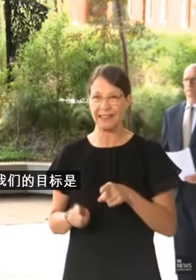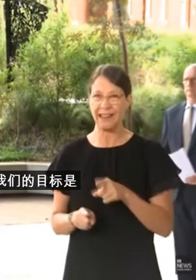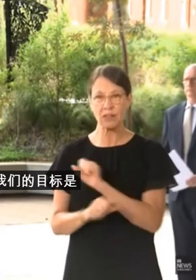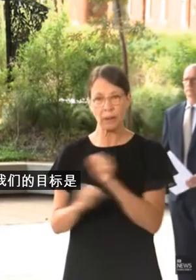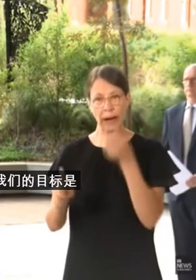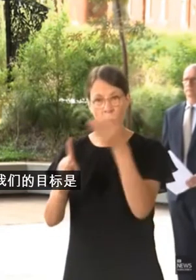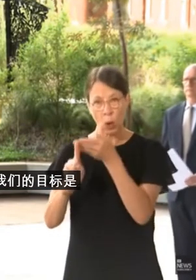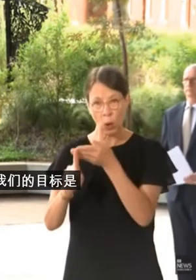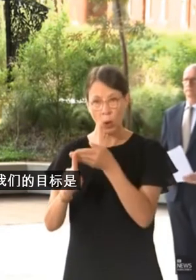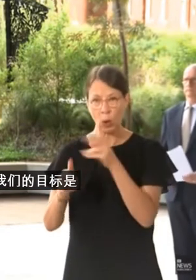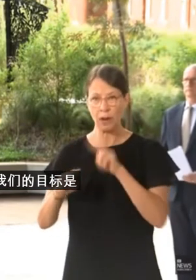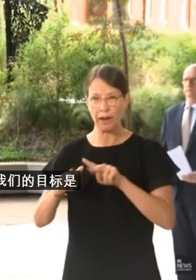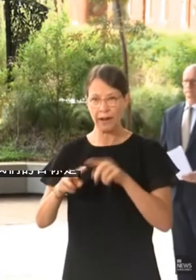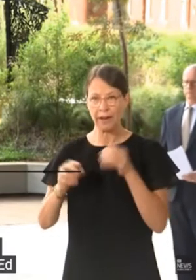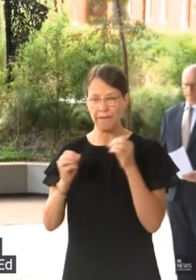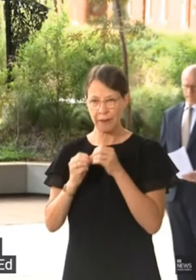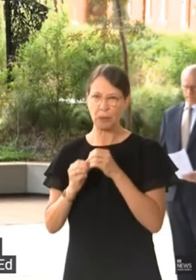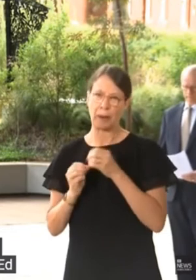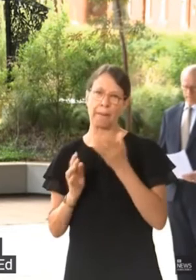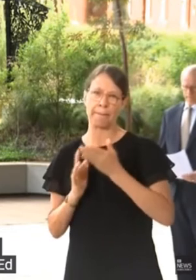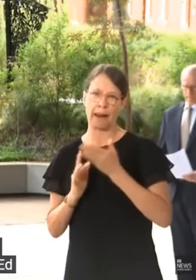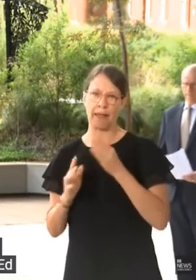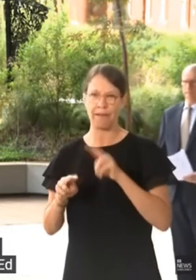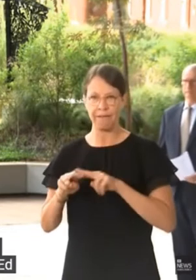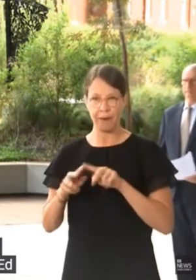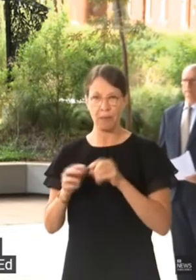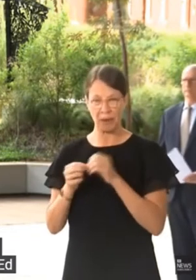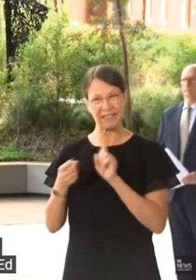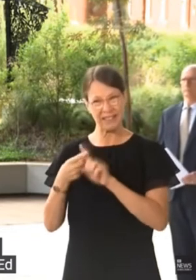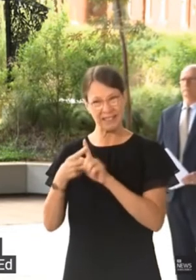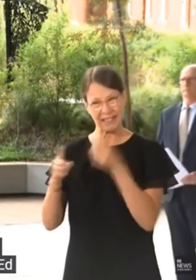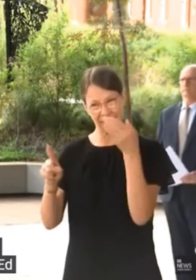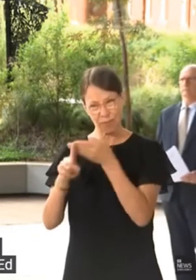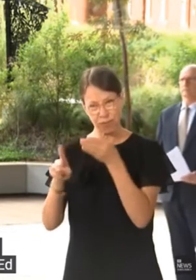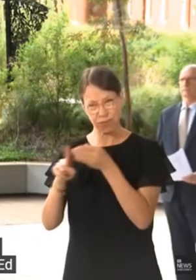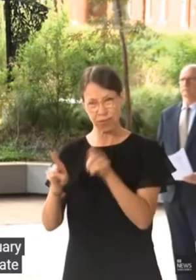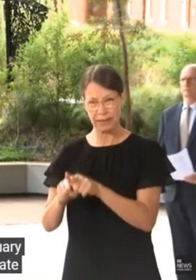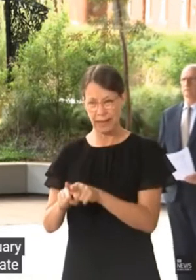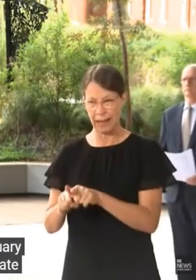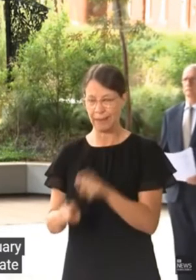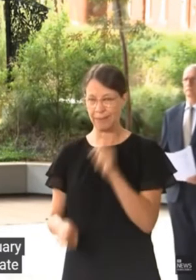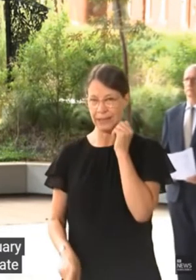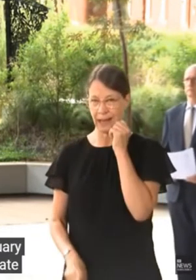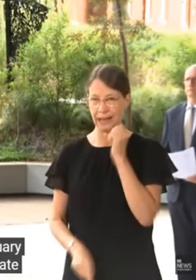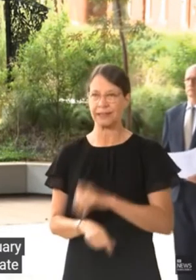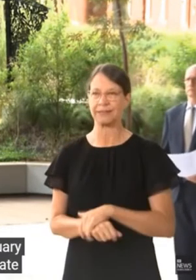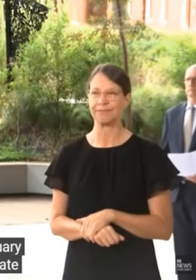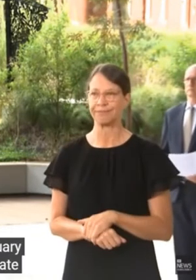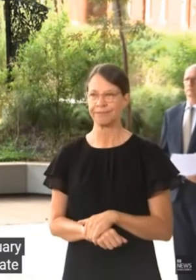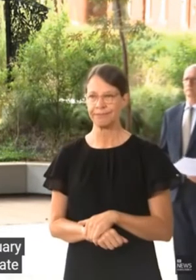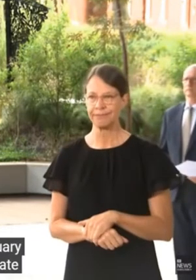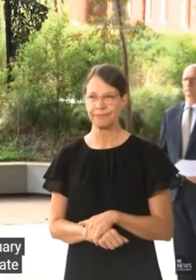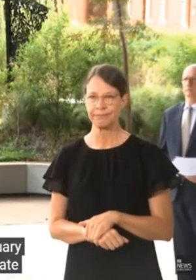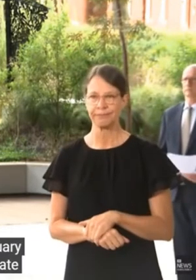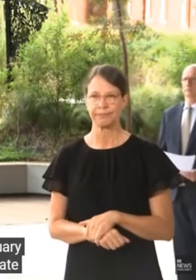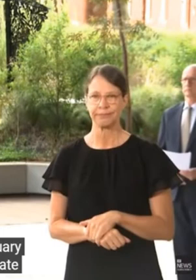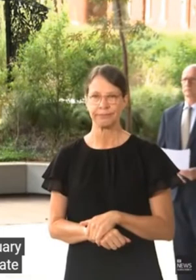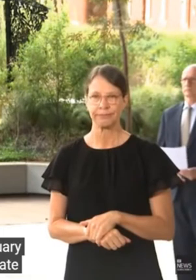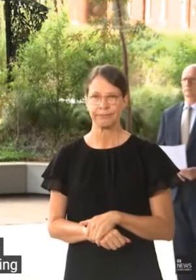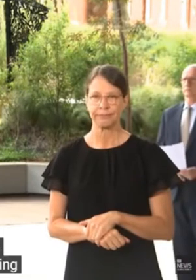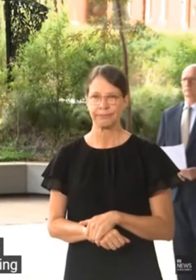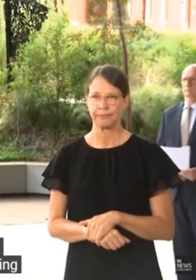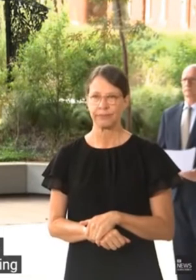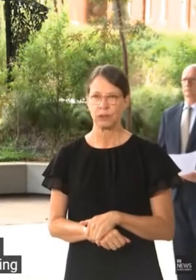We continue to aim for that date. The hospital system at the moment, I think, is doing nothing short